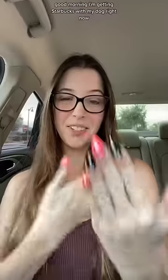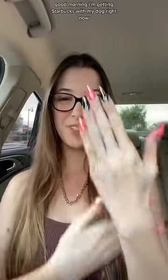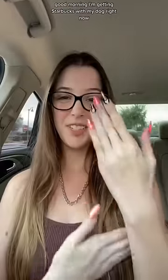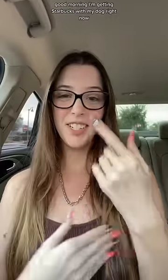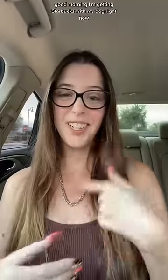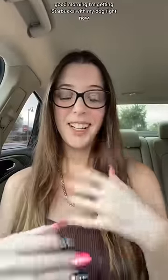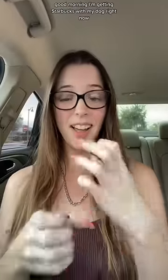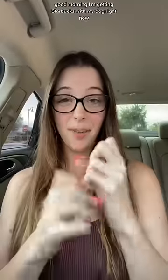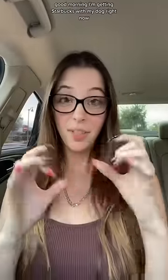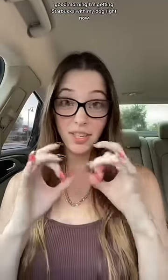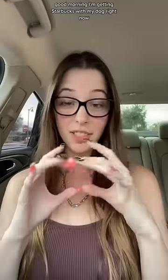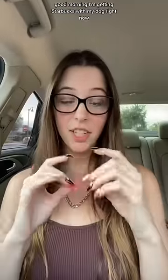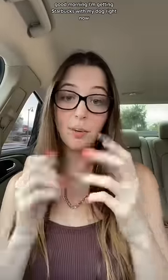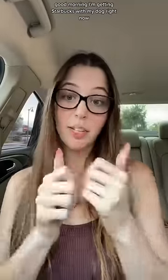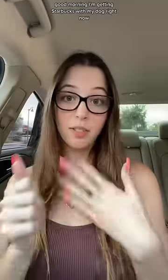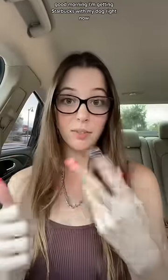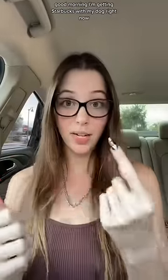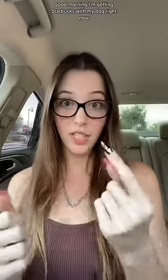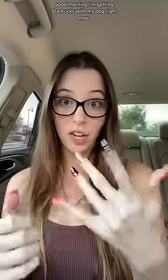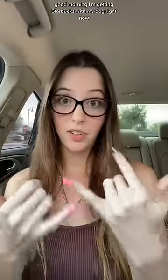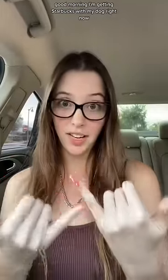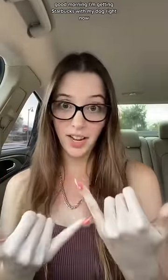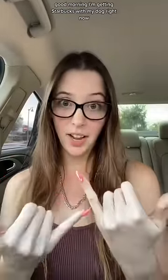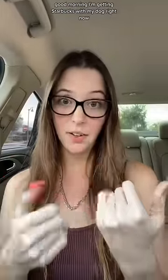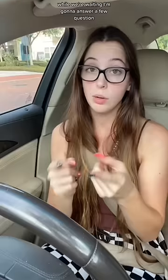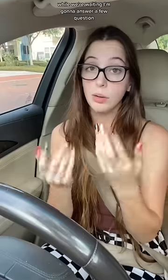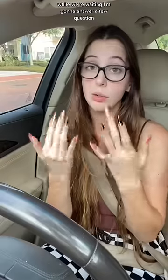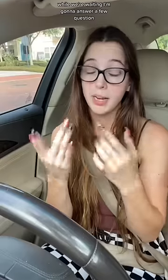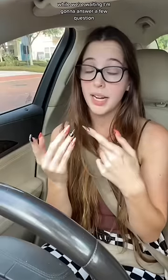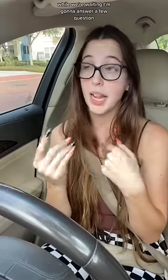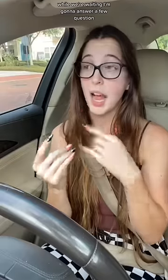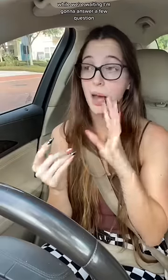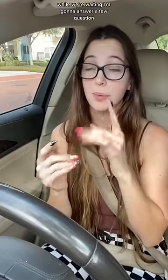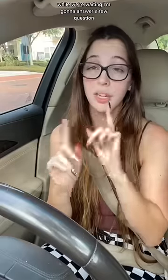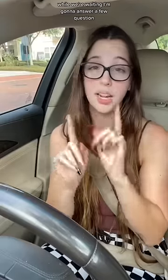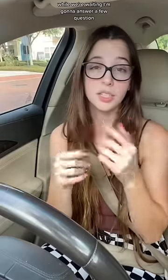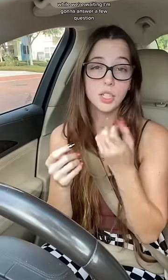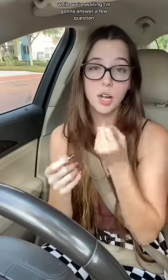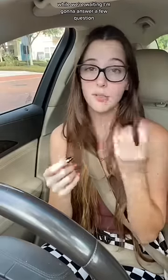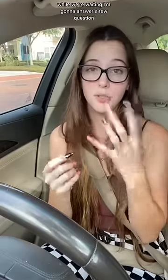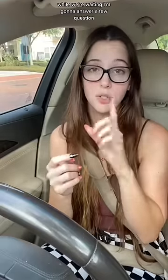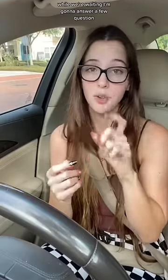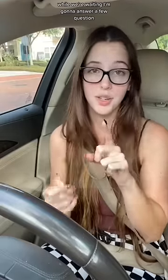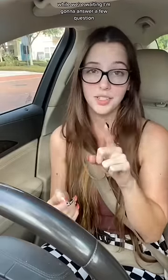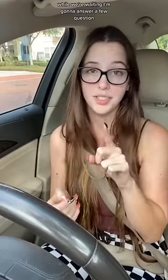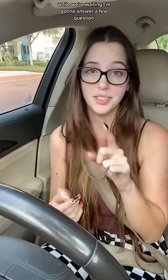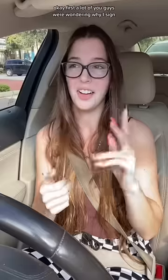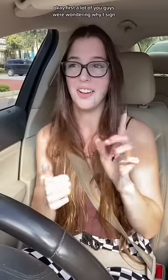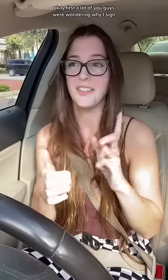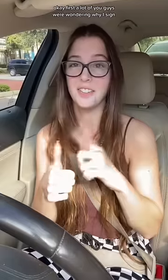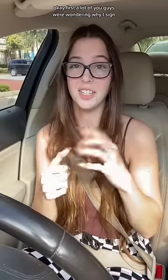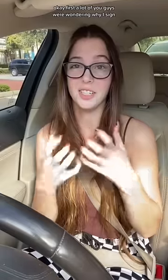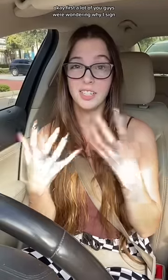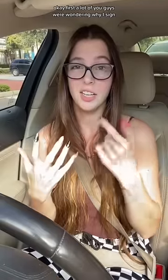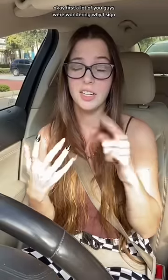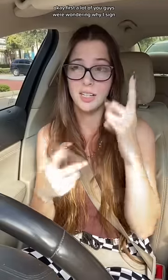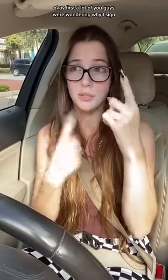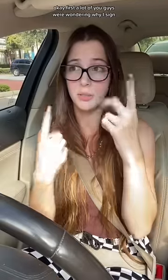Good morning. I'm getting Starbucks with my dog right now. While we're waiting, I'm gonna answer a few questions. First, a lot of you guys were wondering